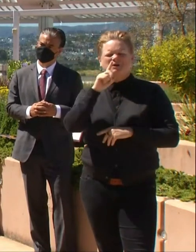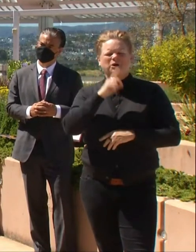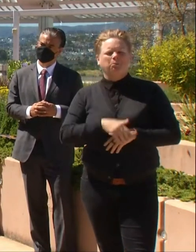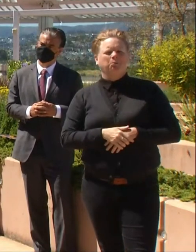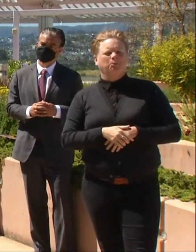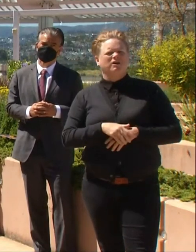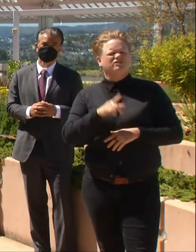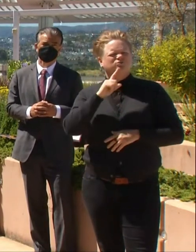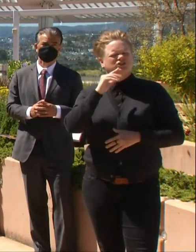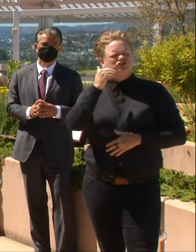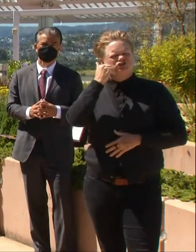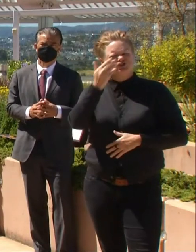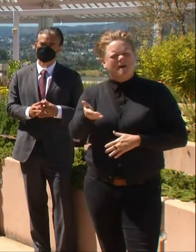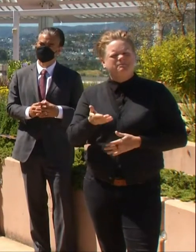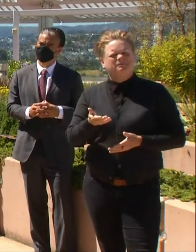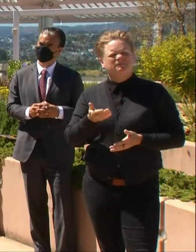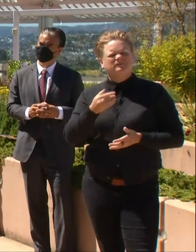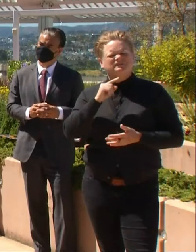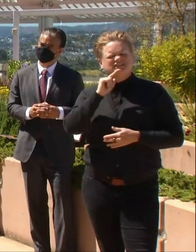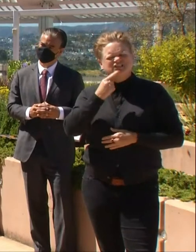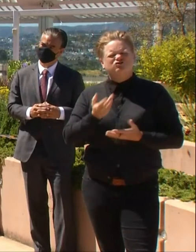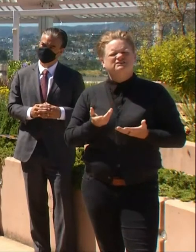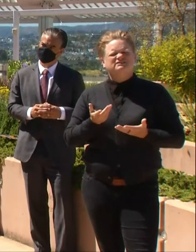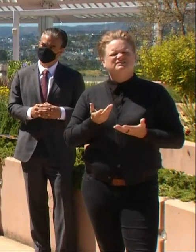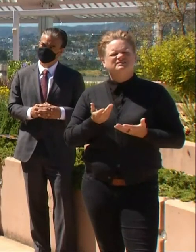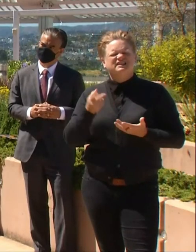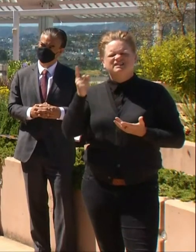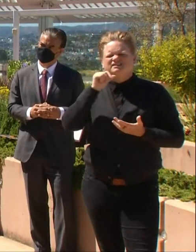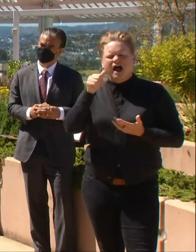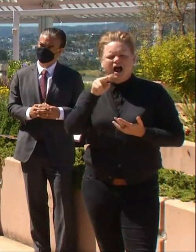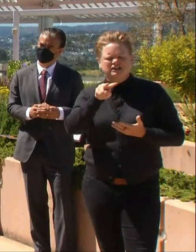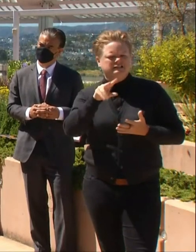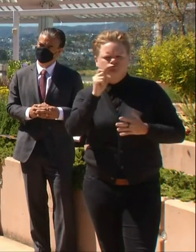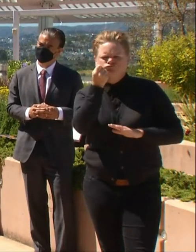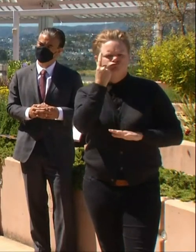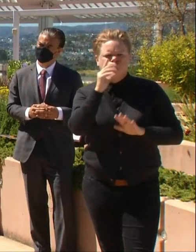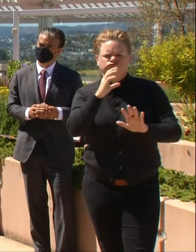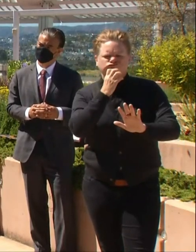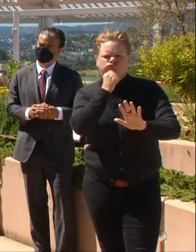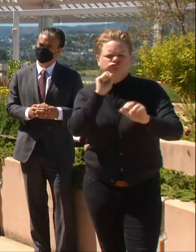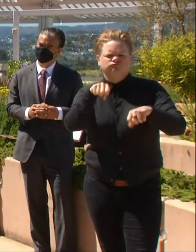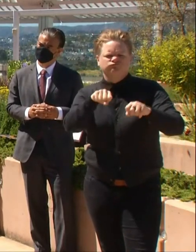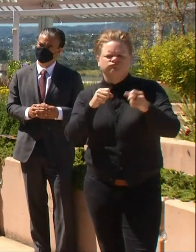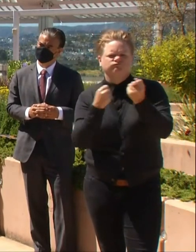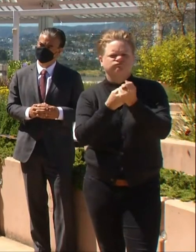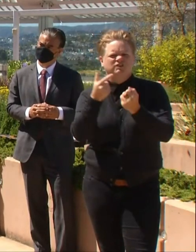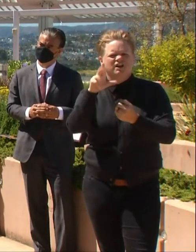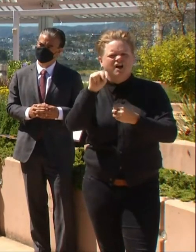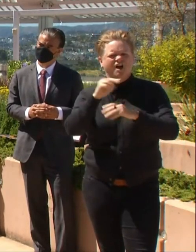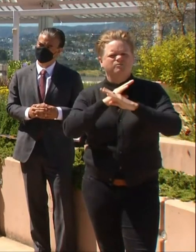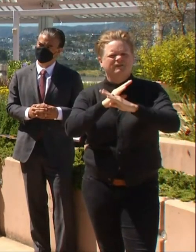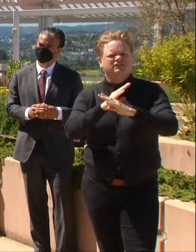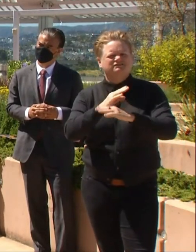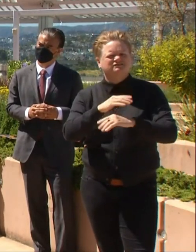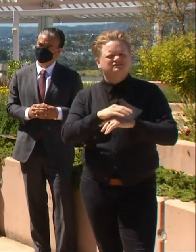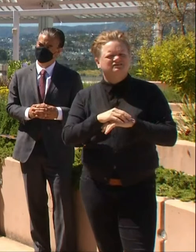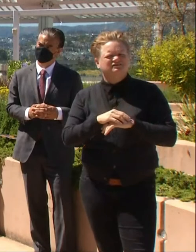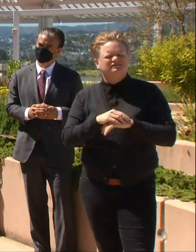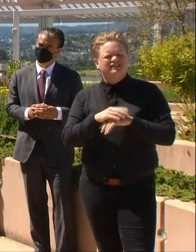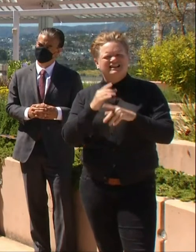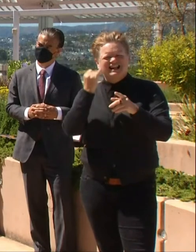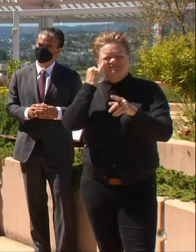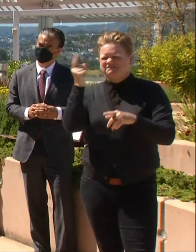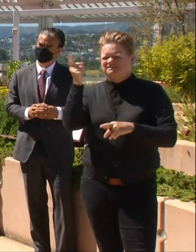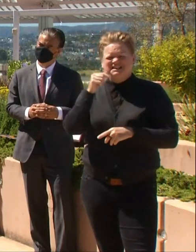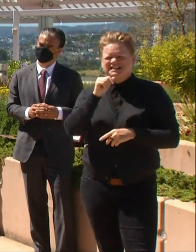not serious about violence if they're not serious about gun violence. And if they're not serious about gun violence, and they will